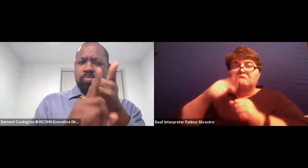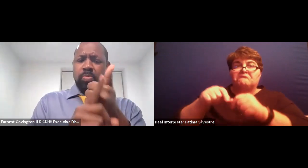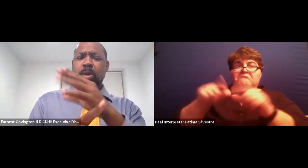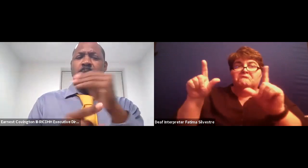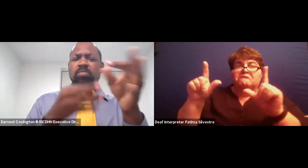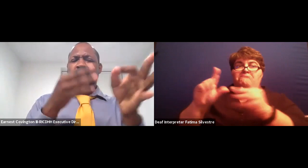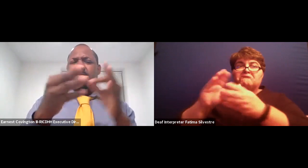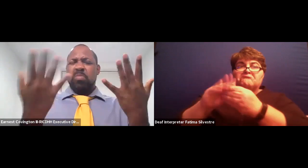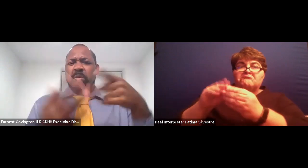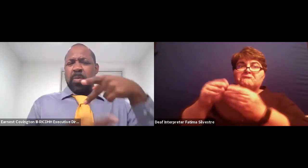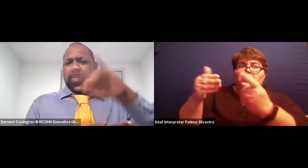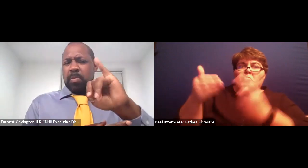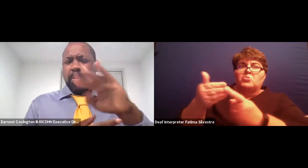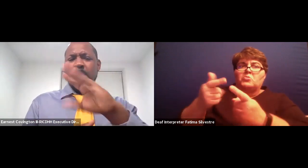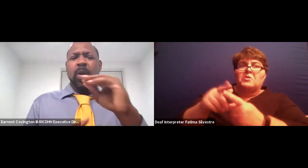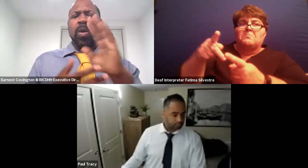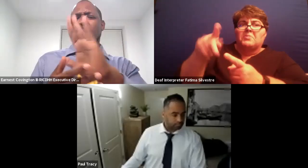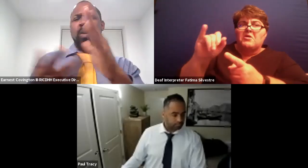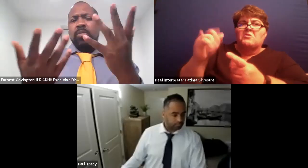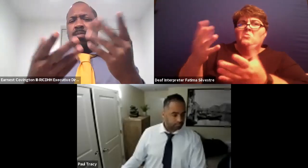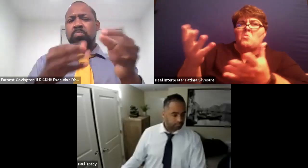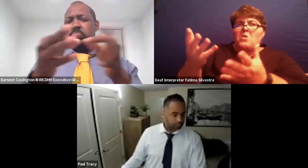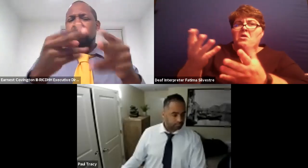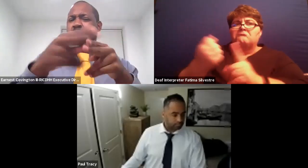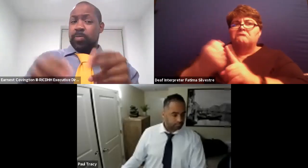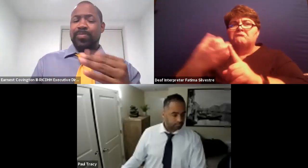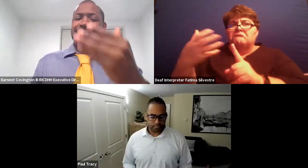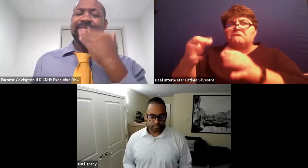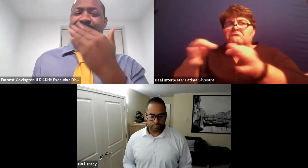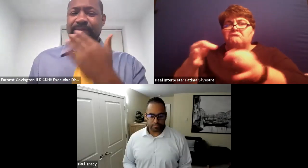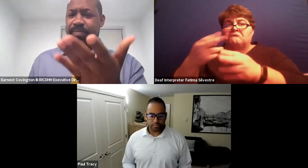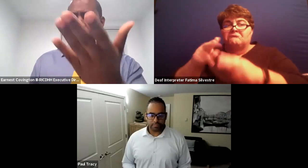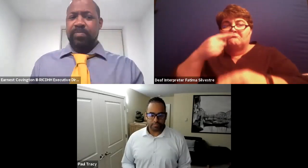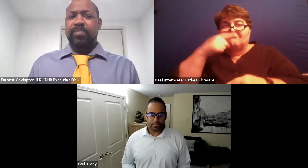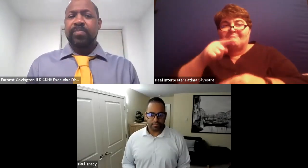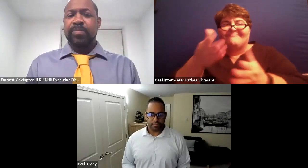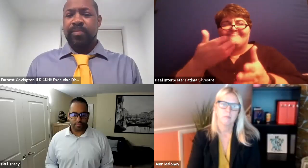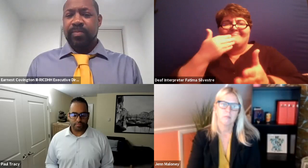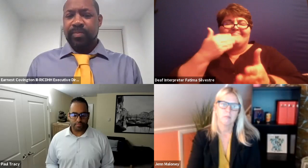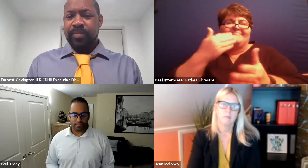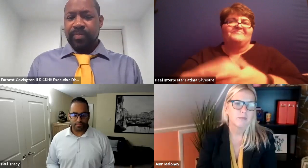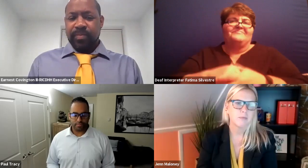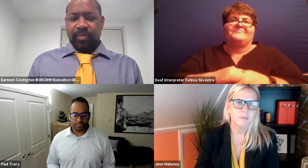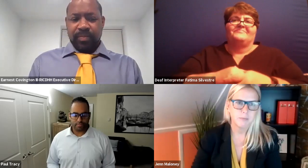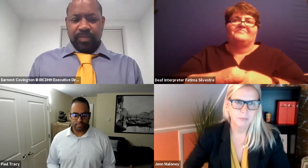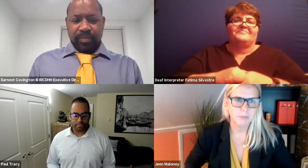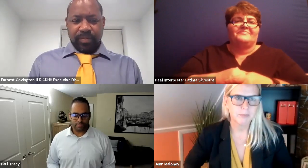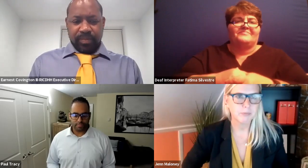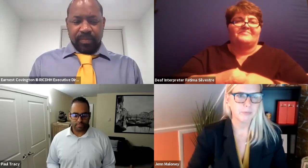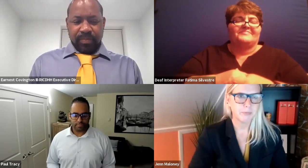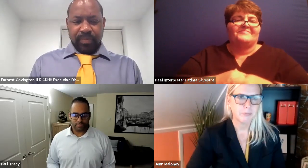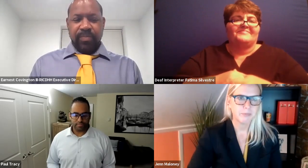If you could just open your screen, we'd love to hear about your program, what you do, and we'd like to thank you.